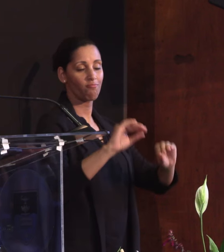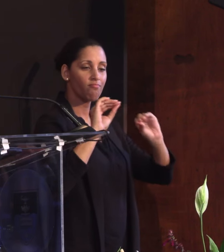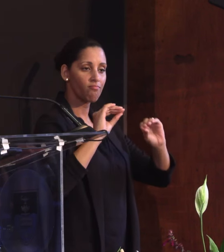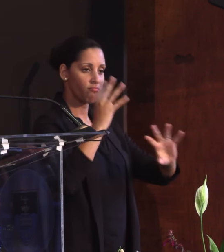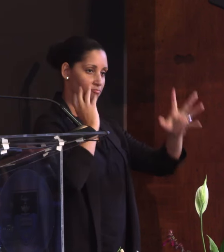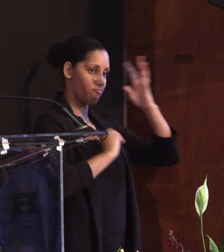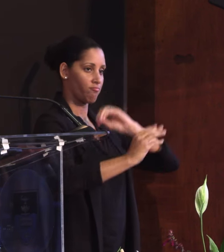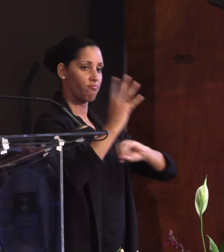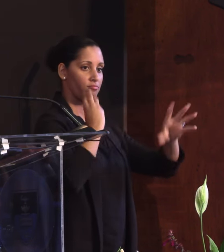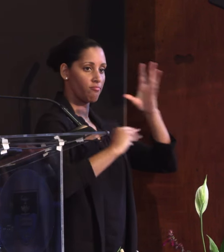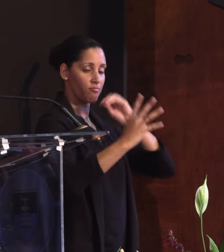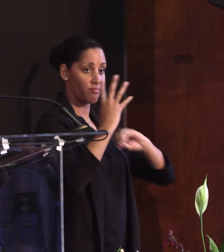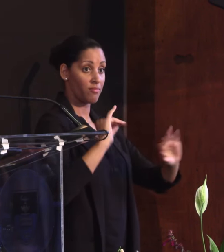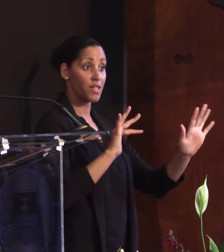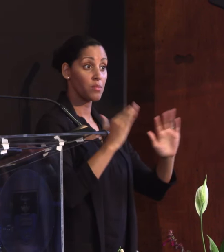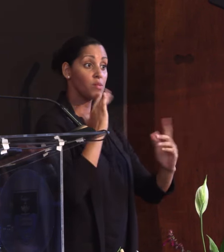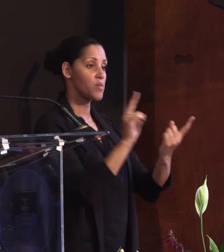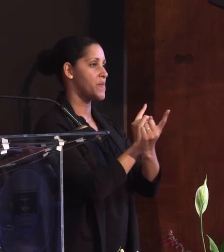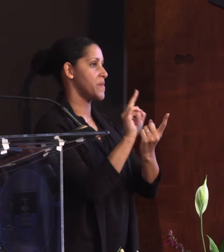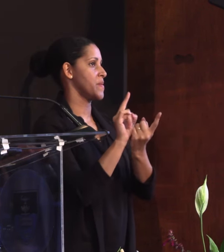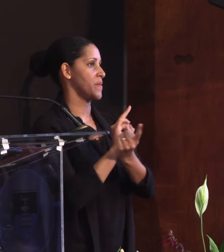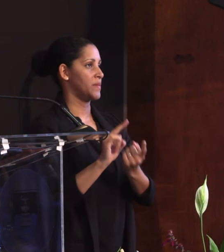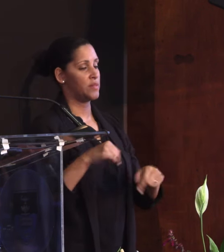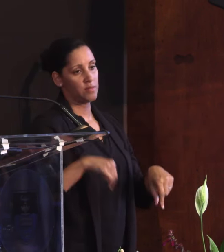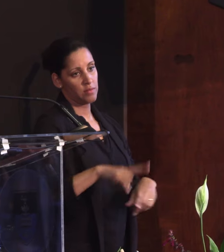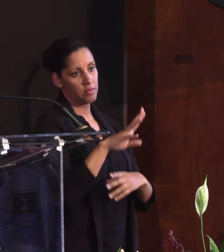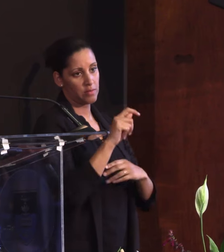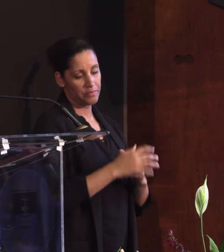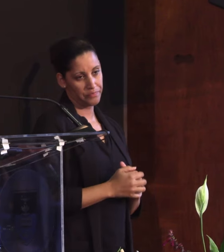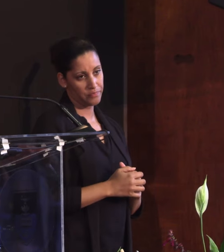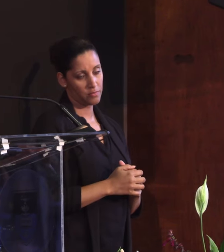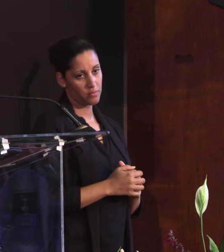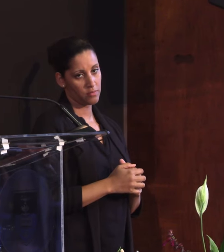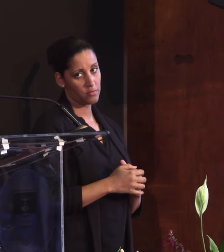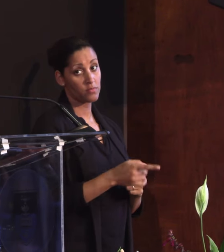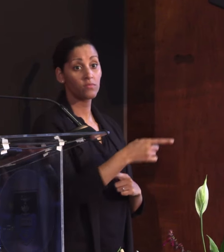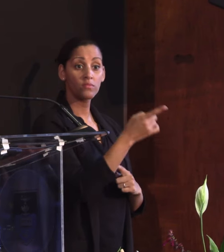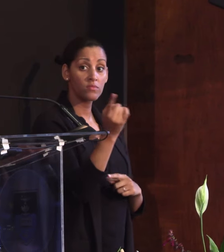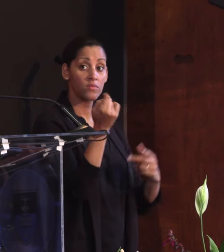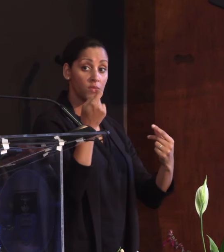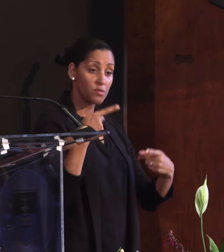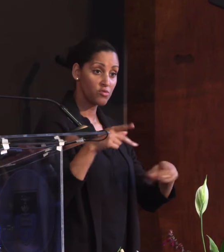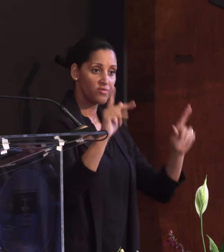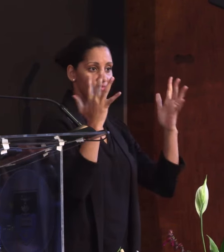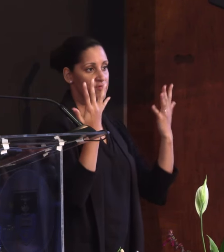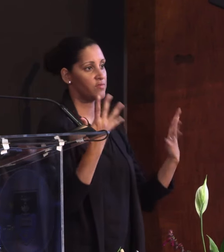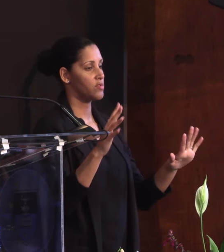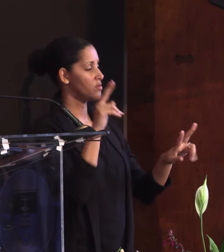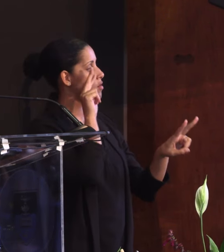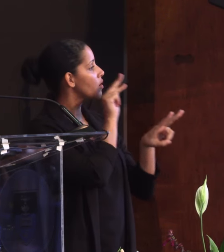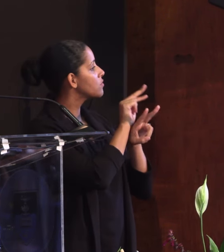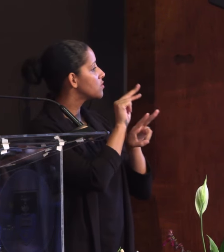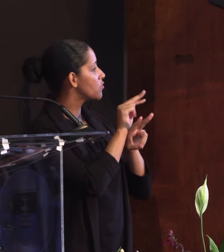that you have learned from the people you have met at UCT. You've had opportunities to observe and